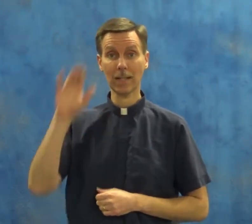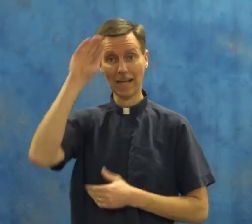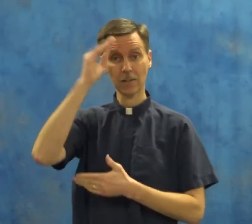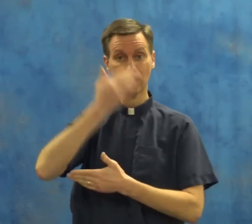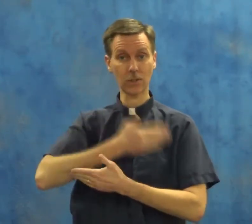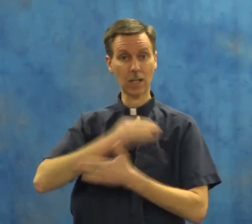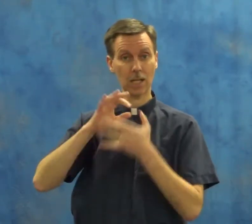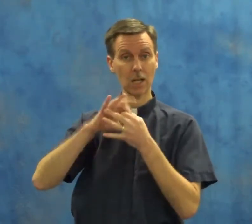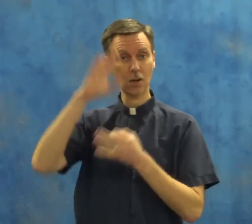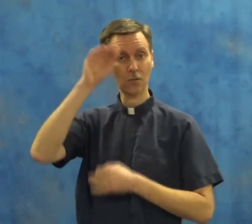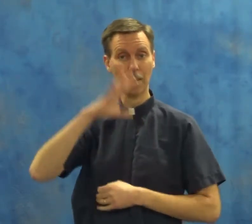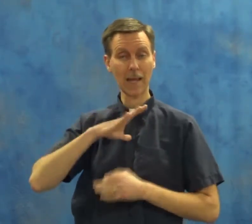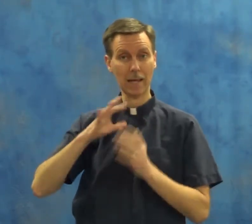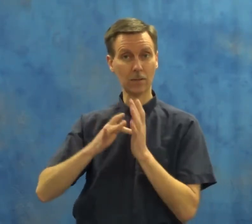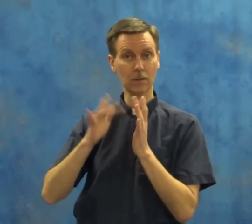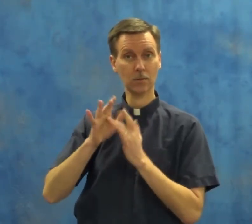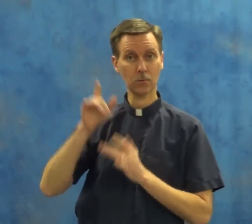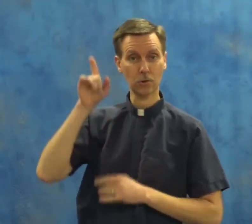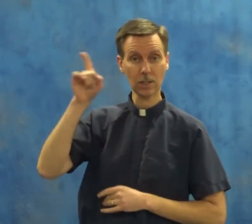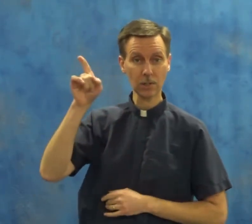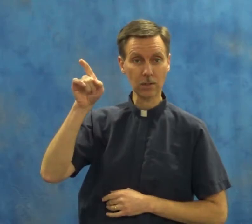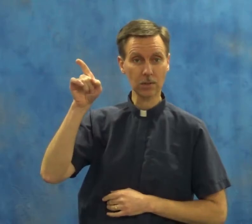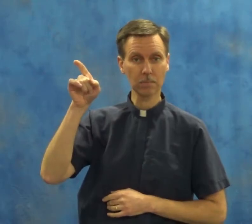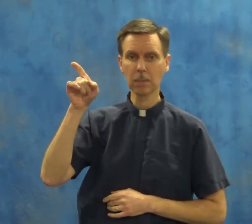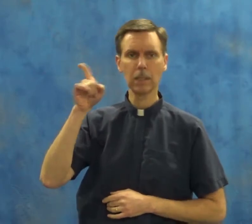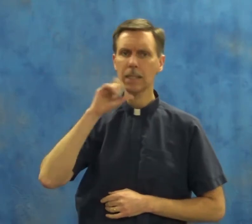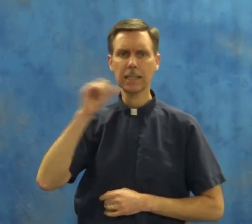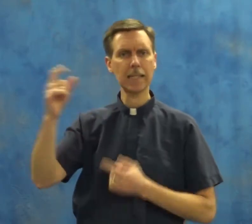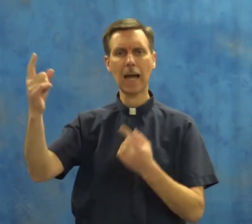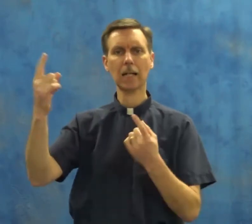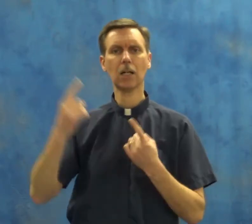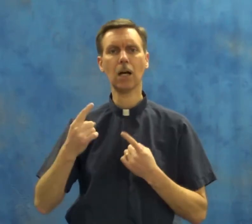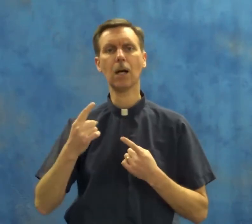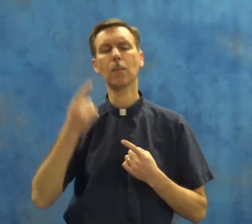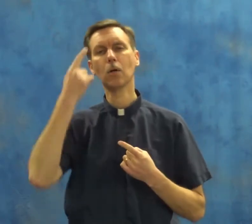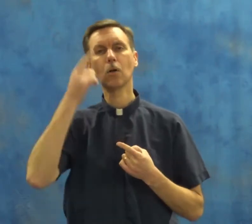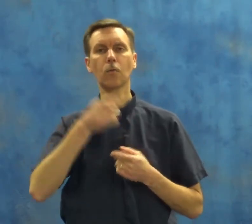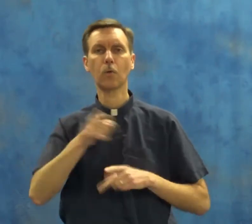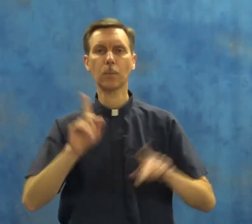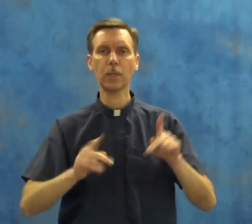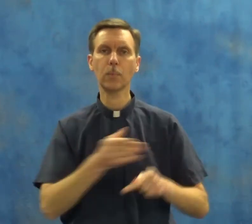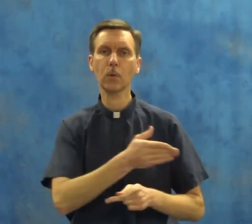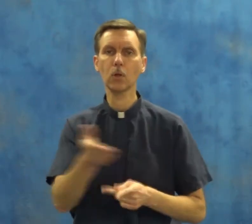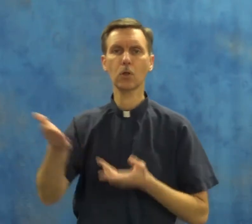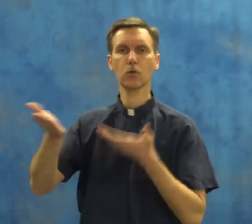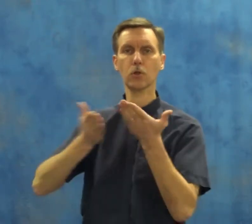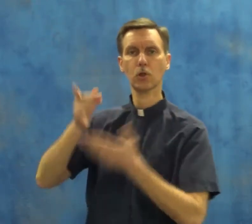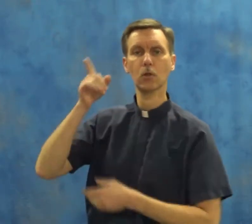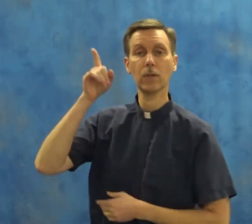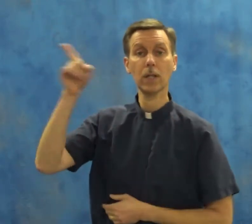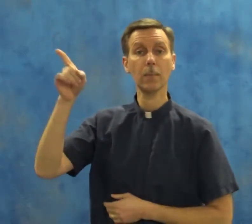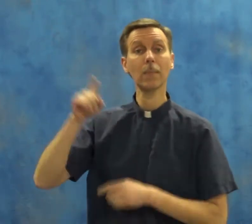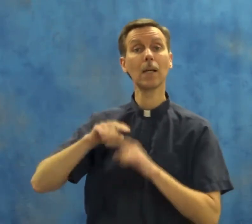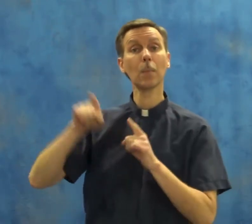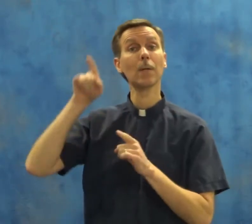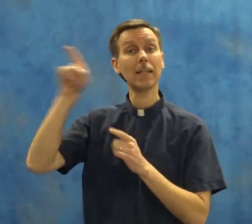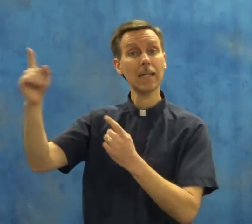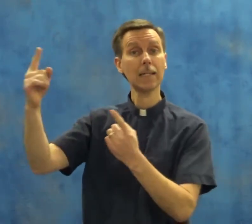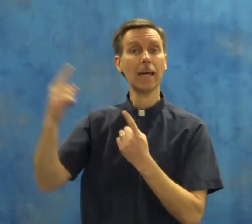as the Son of Man, Jesus, did not come for people to serve him, but he